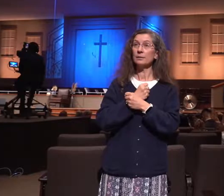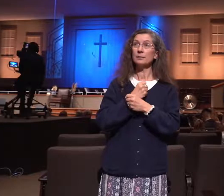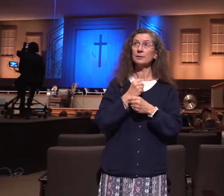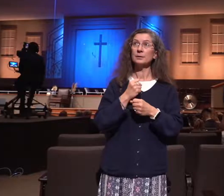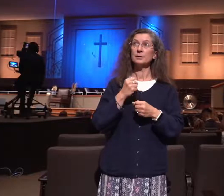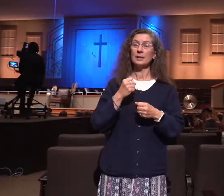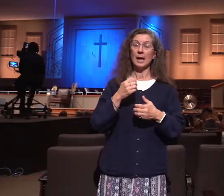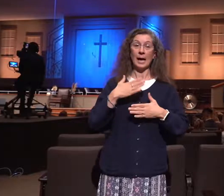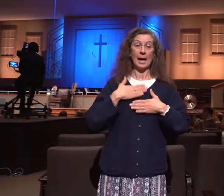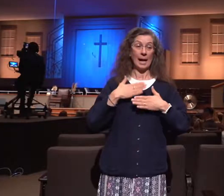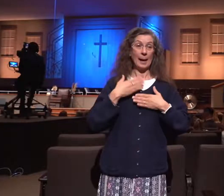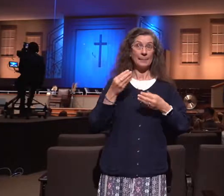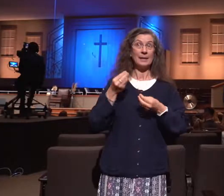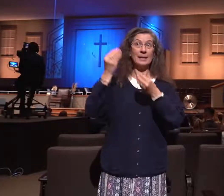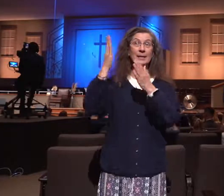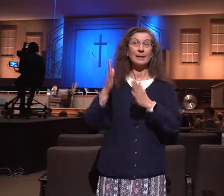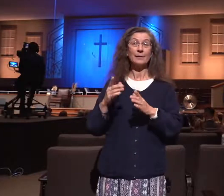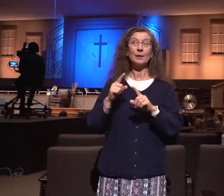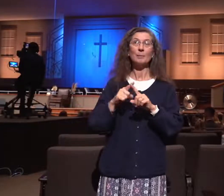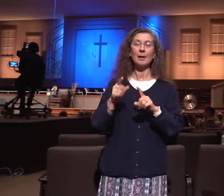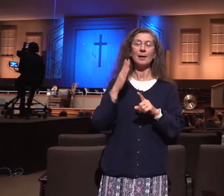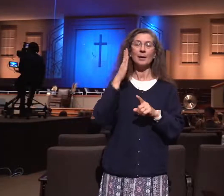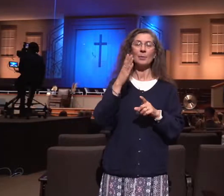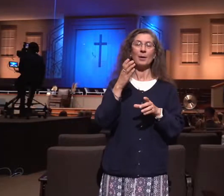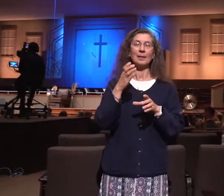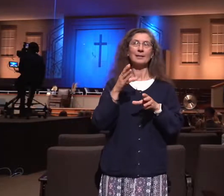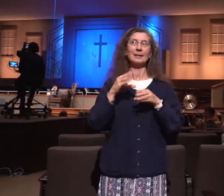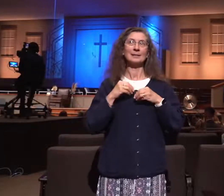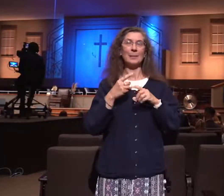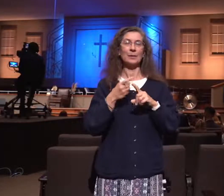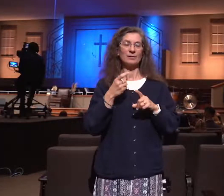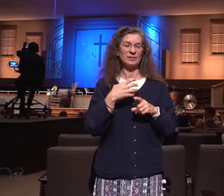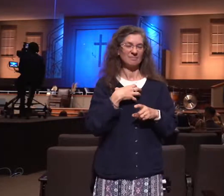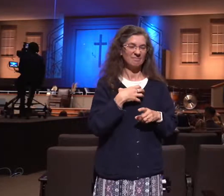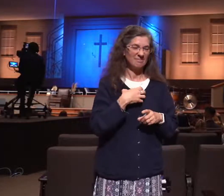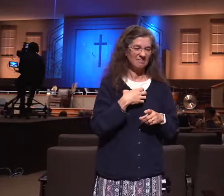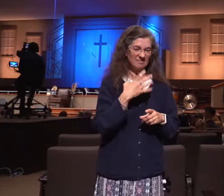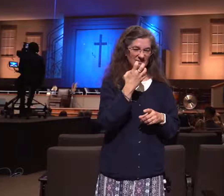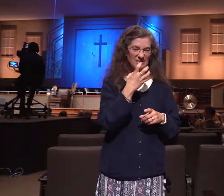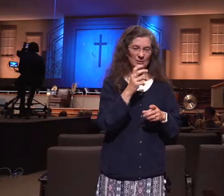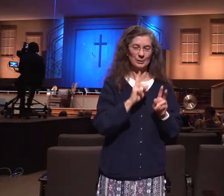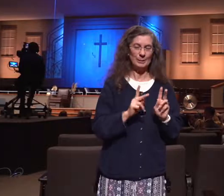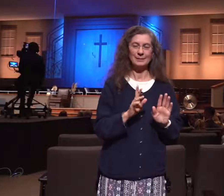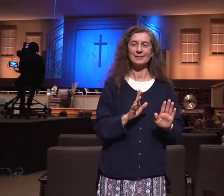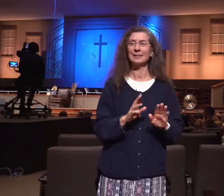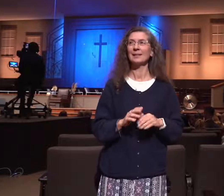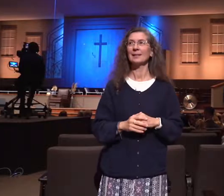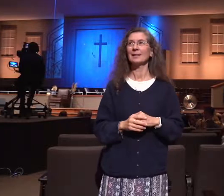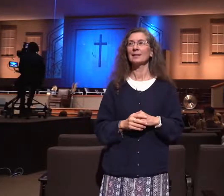old grouch, okay? And I thought, well, he might, but the grouch will lose his reward.